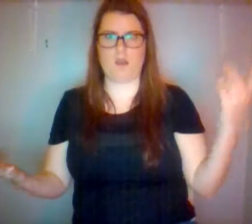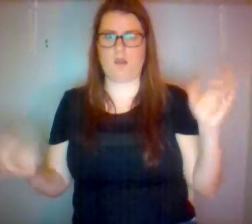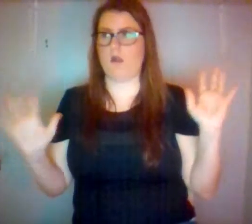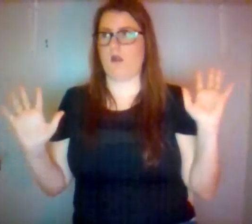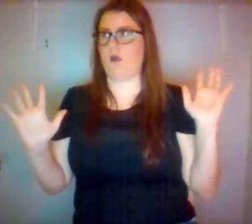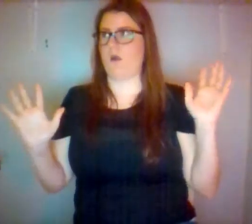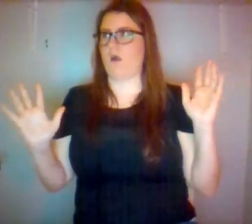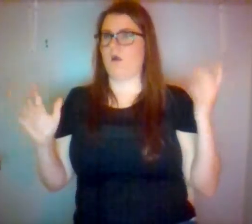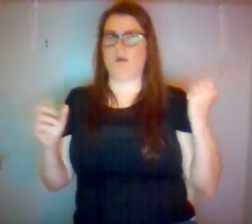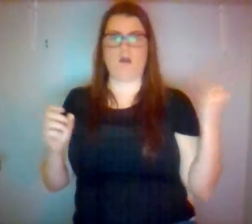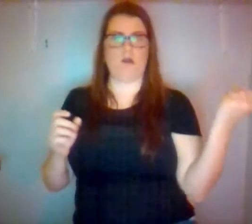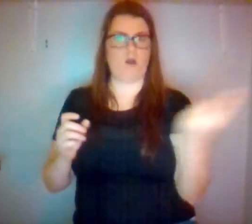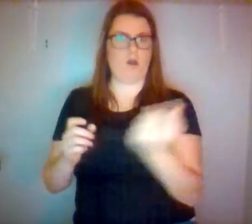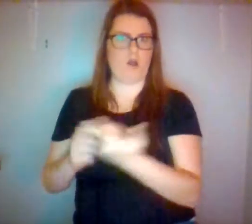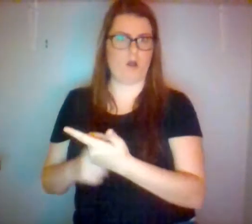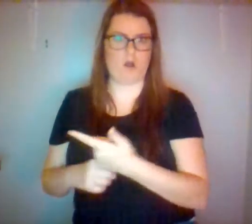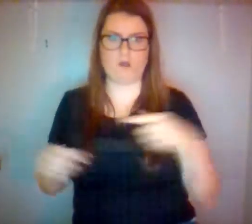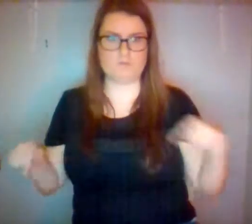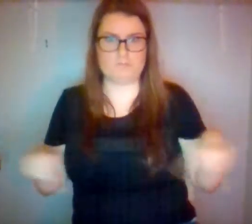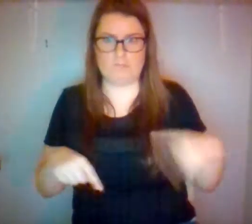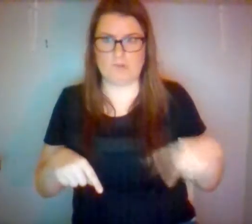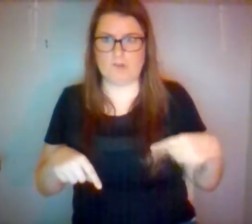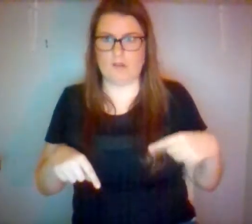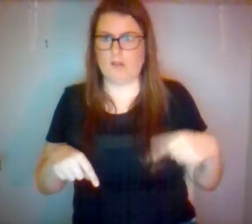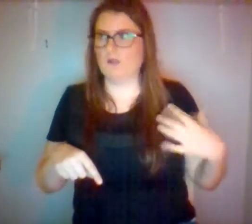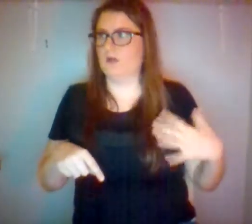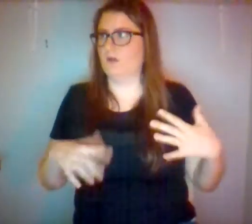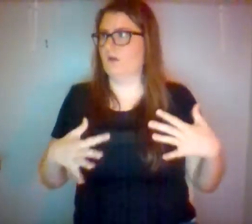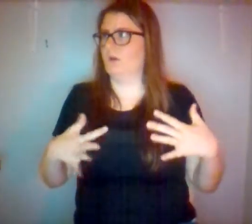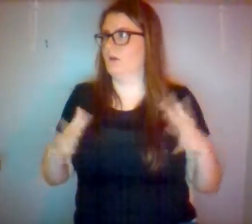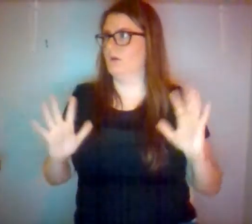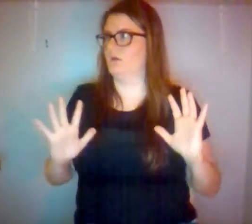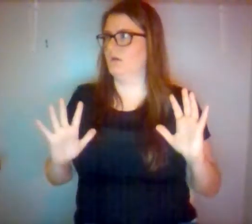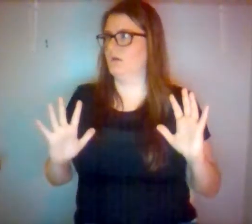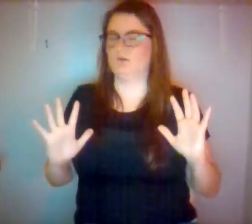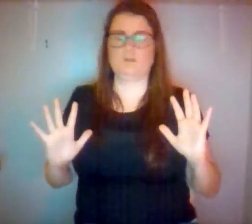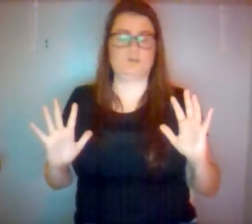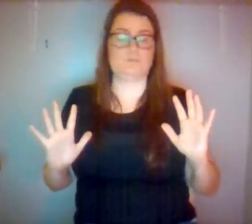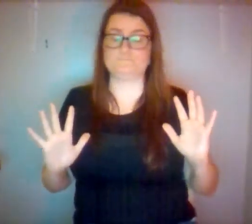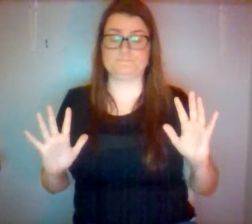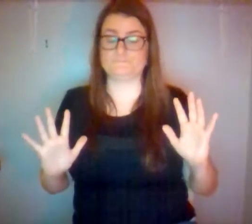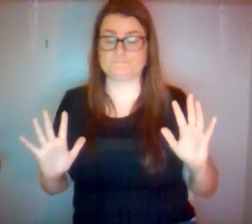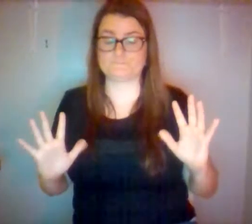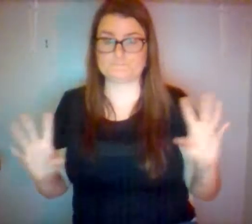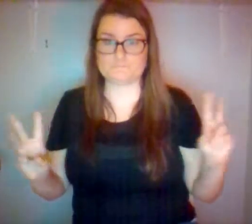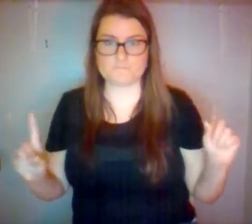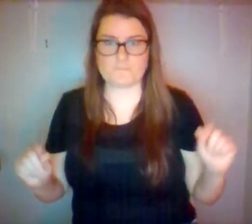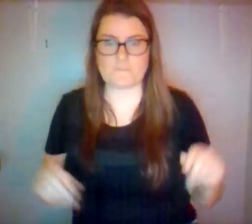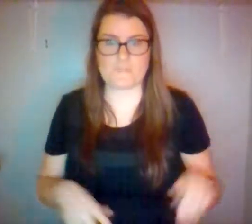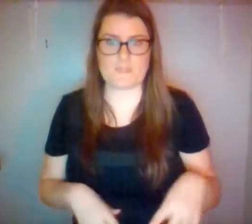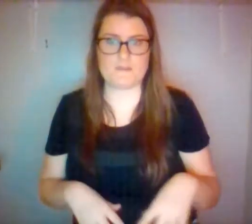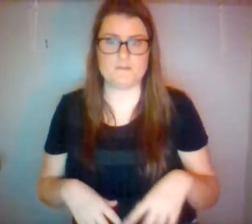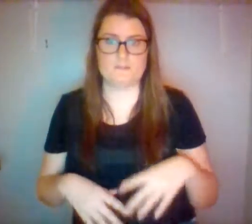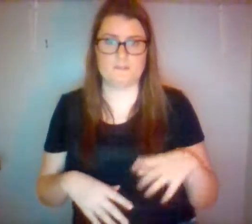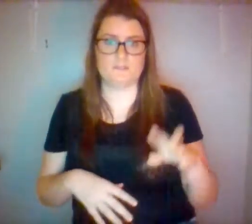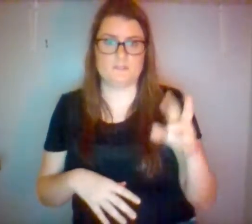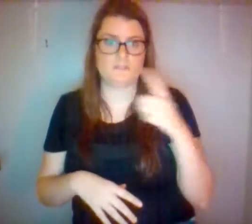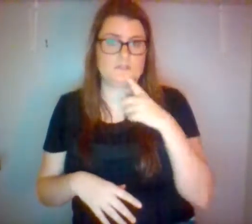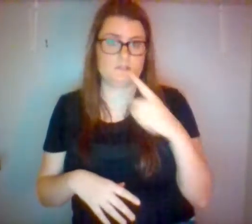answer. Without a word, the crowd drifted away in different directions, leaving Caiaphas and Annas alone.